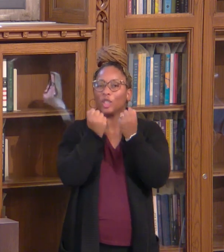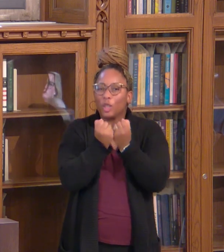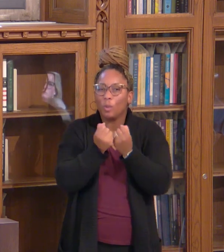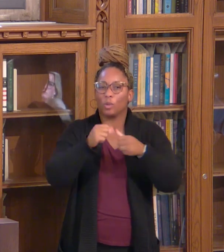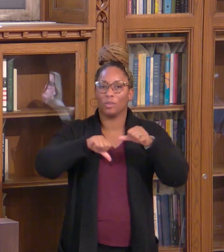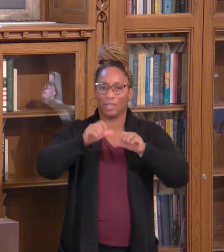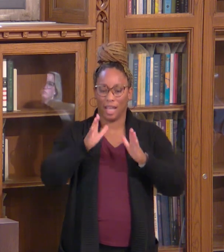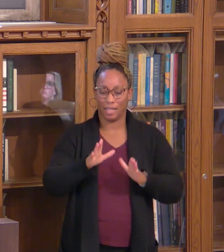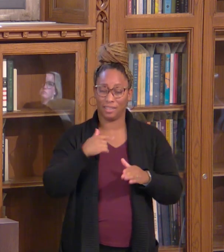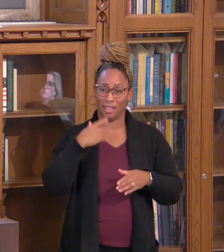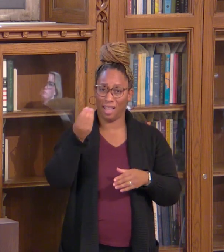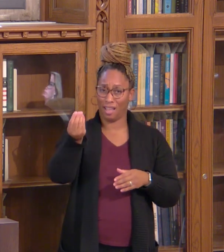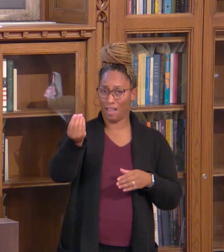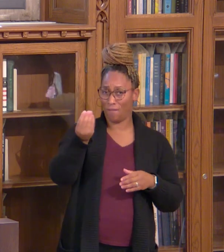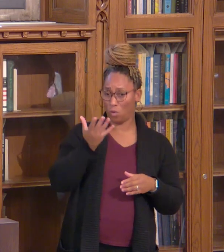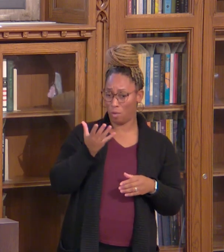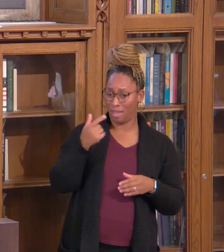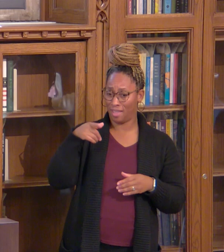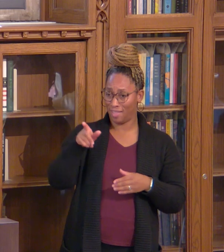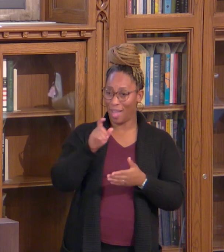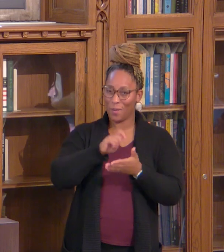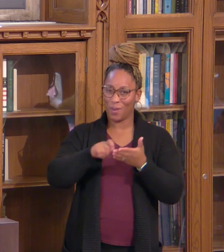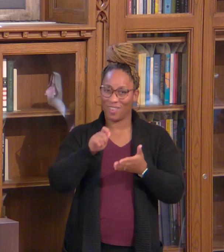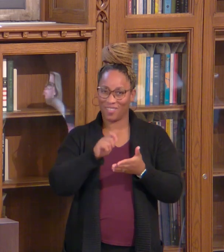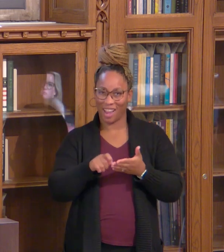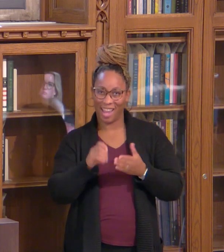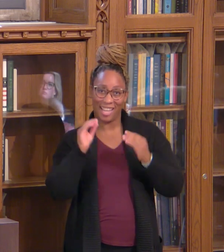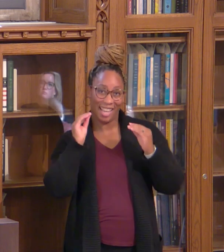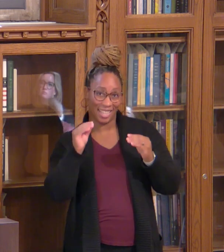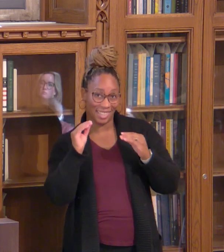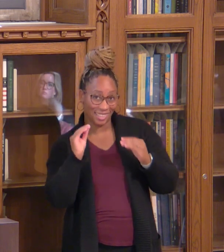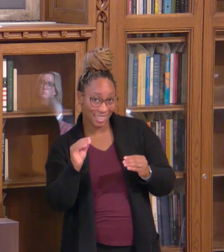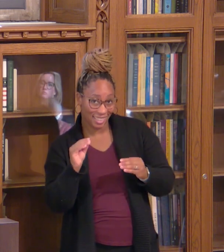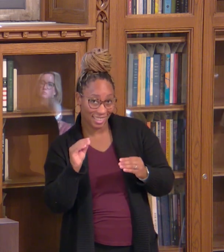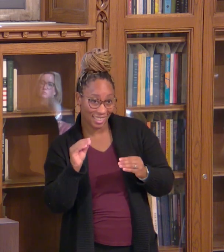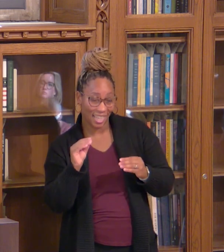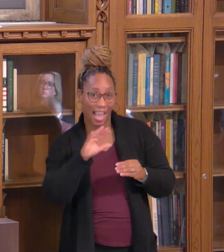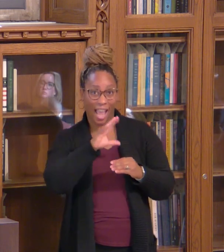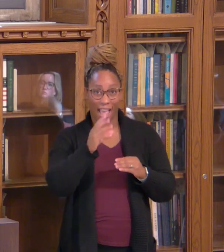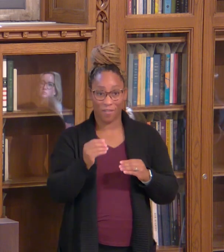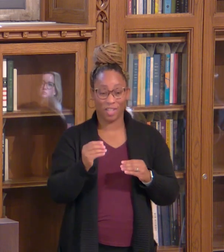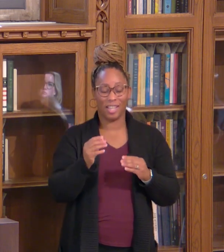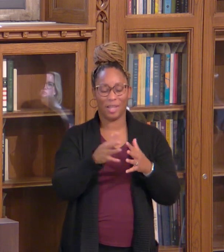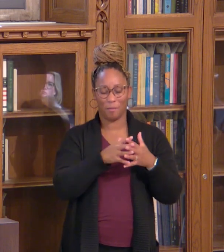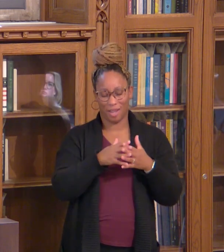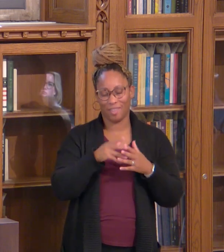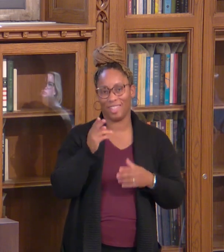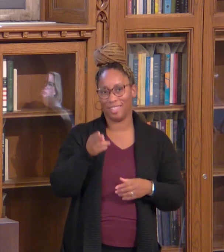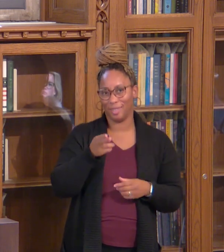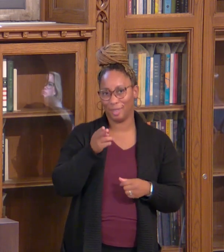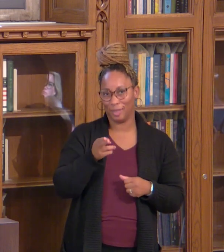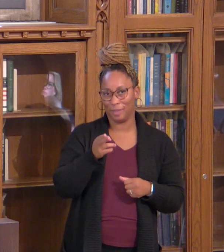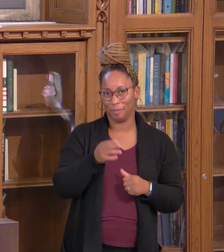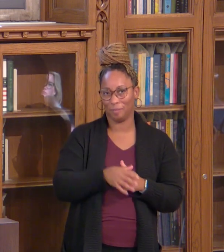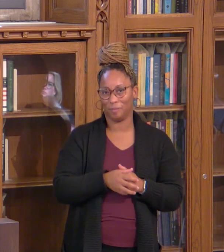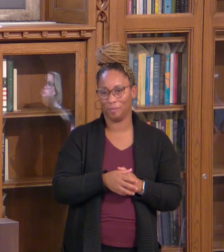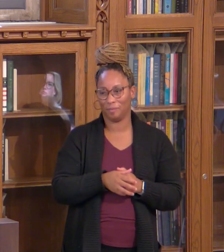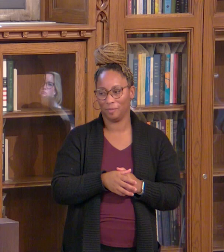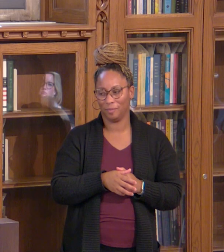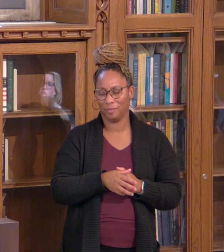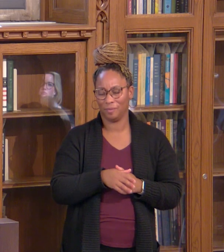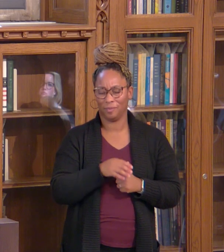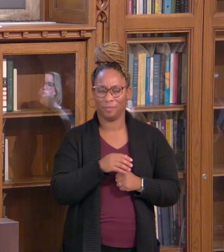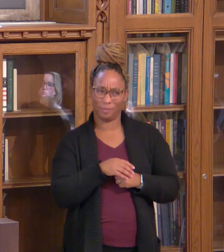who informed me that they were writing and teaching African-American history I